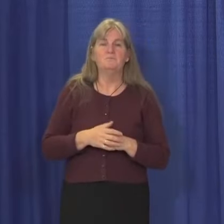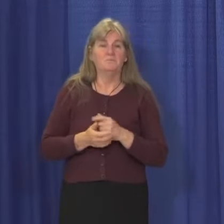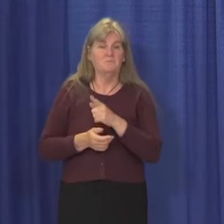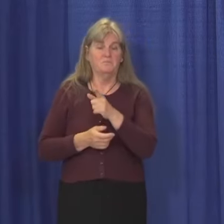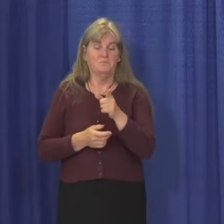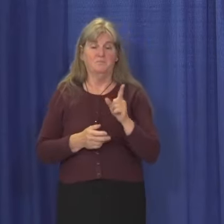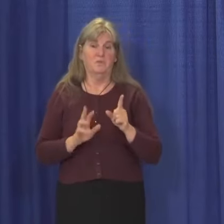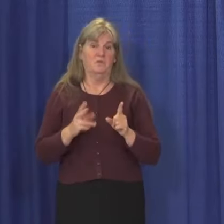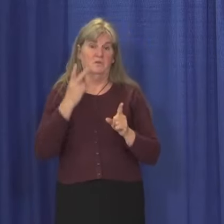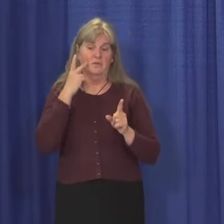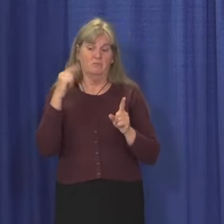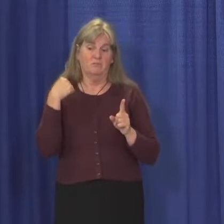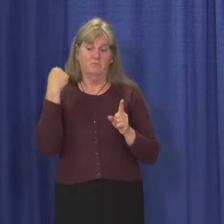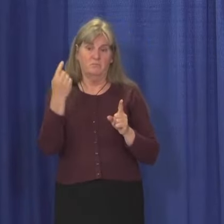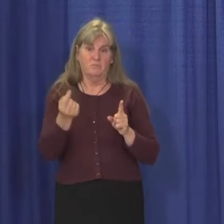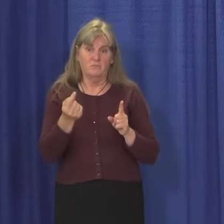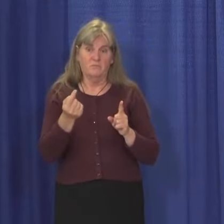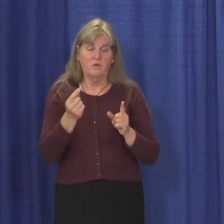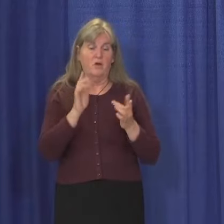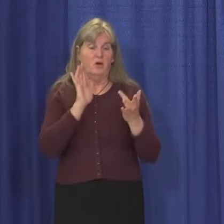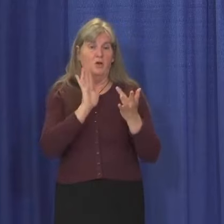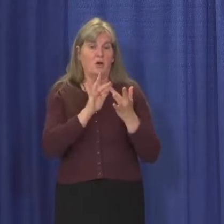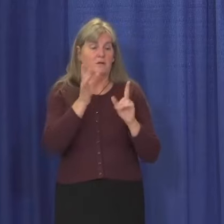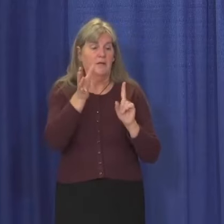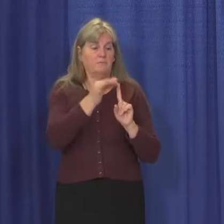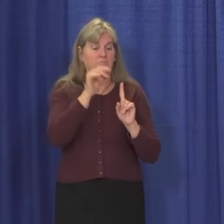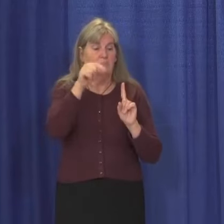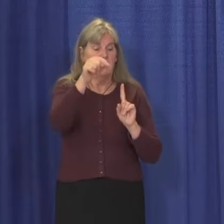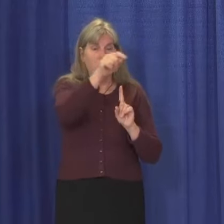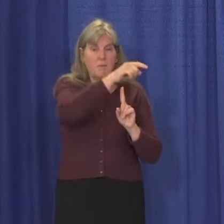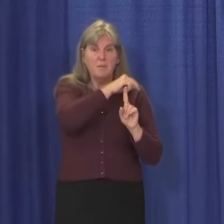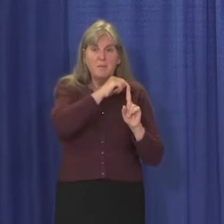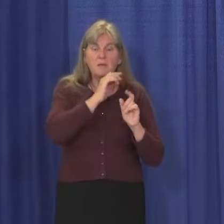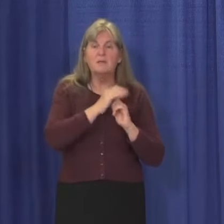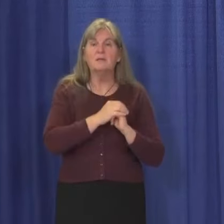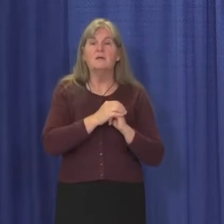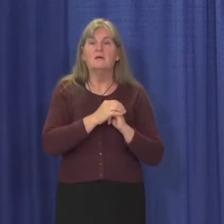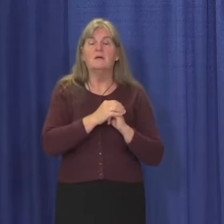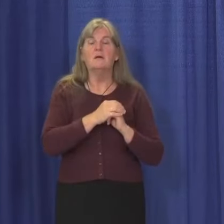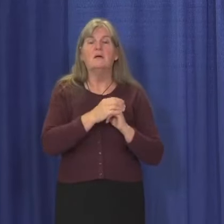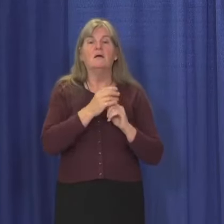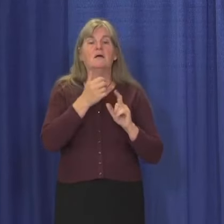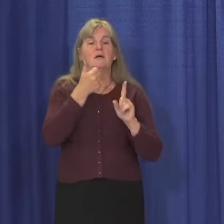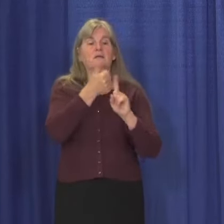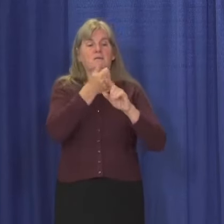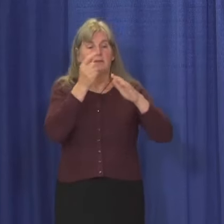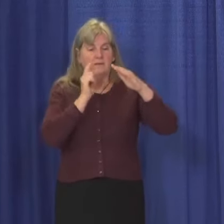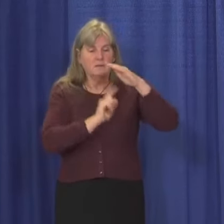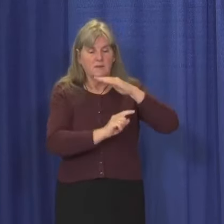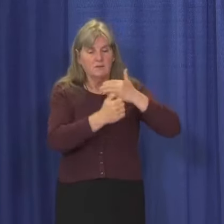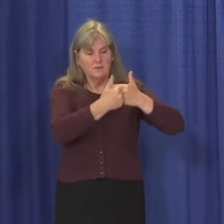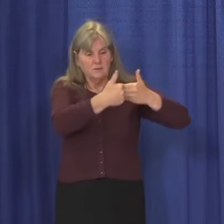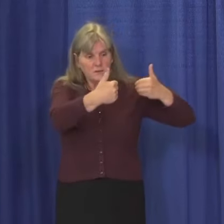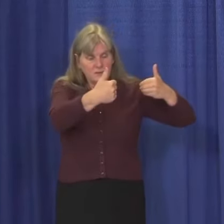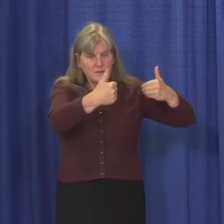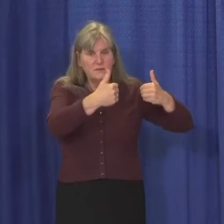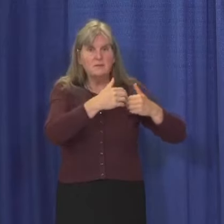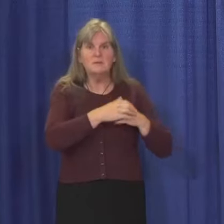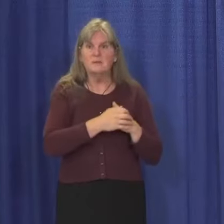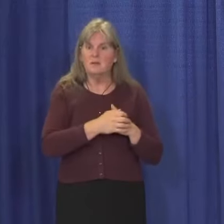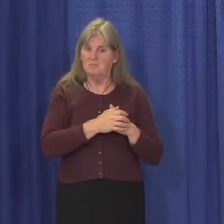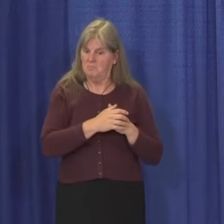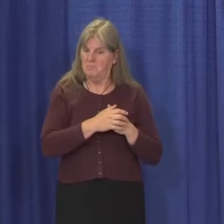our efforts, through contact tracing, through case isolation, working with the communities, we have managed